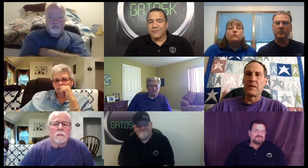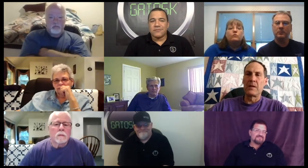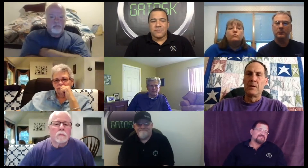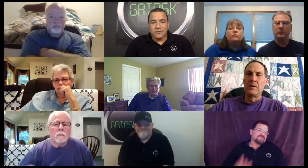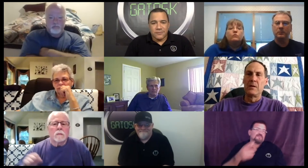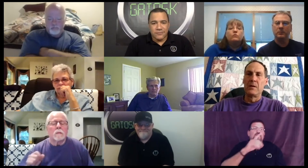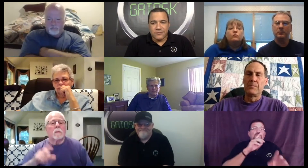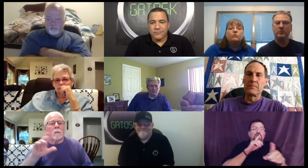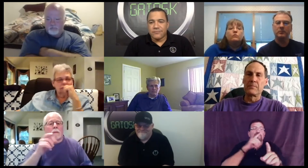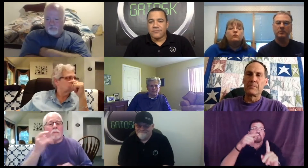that. That would make sense.